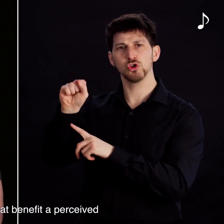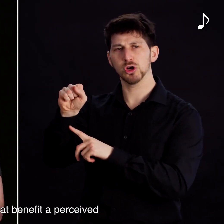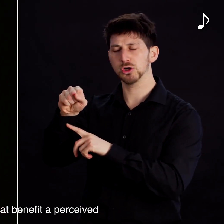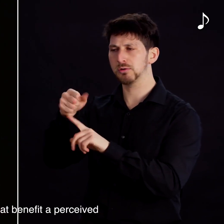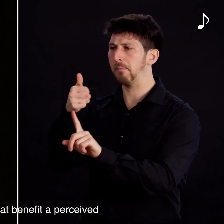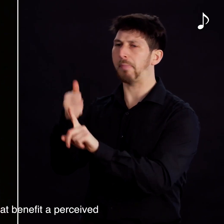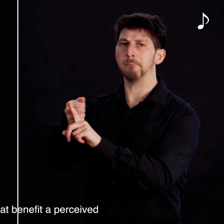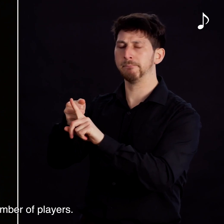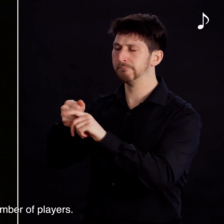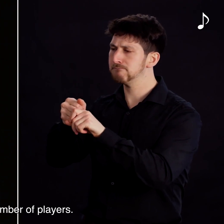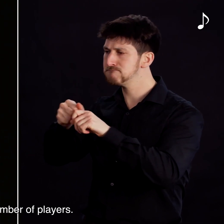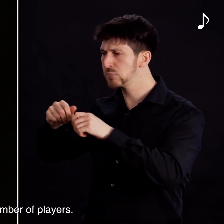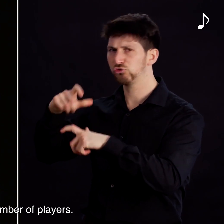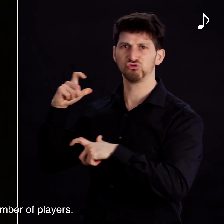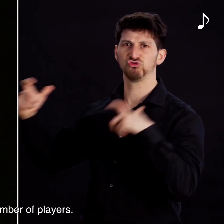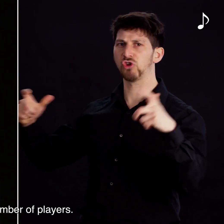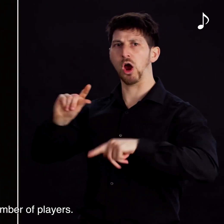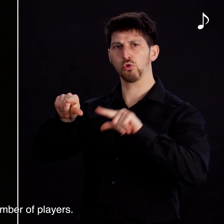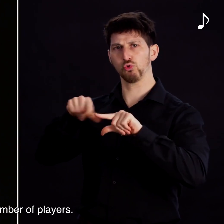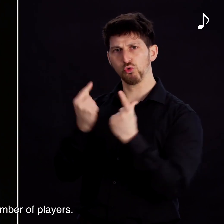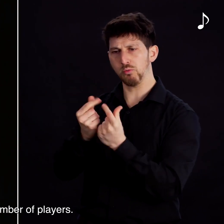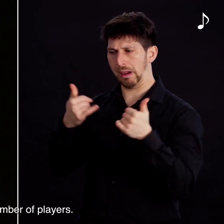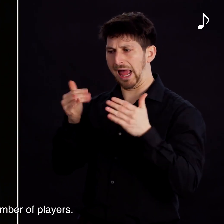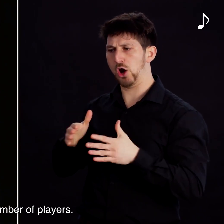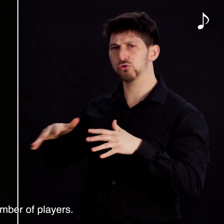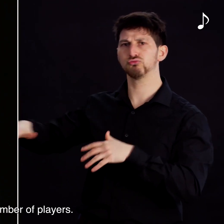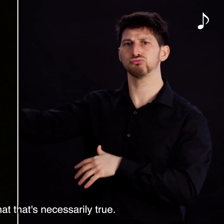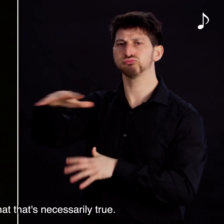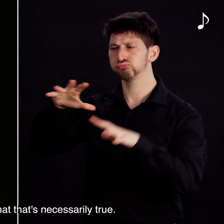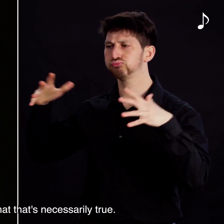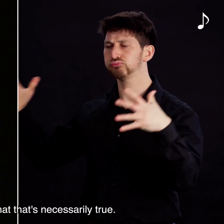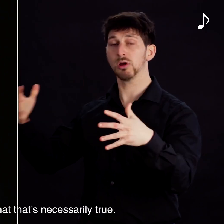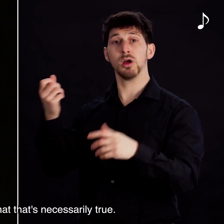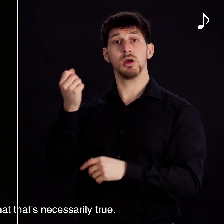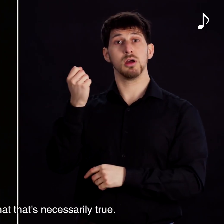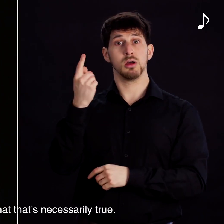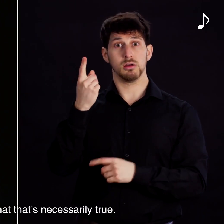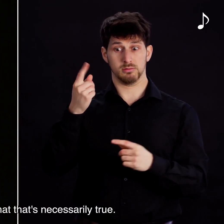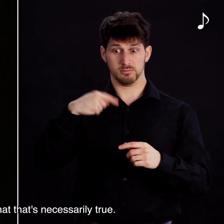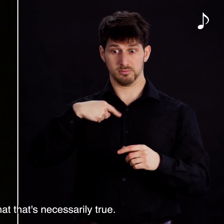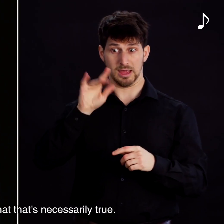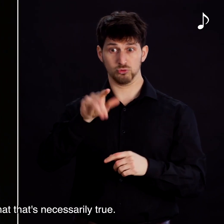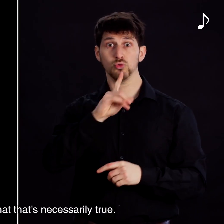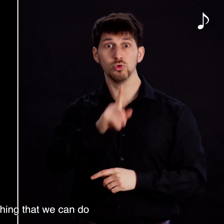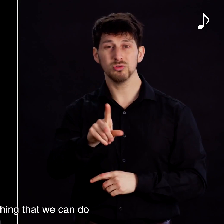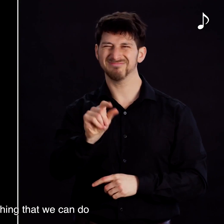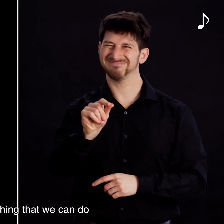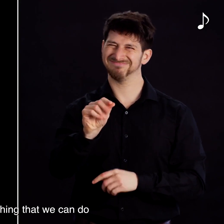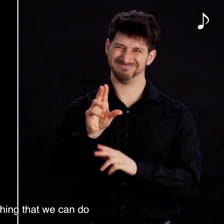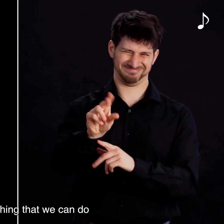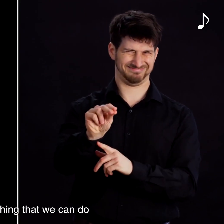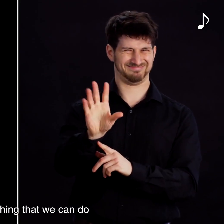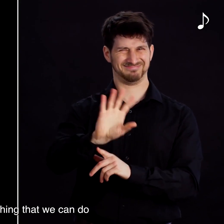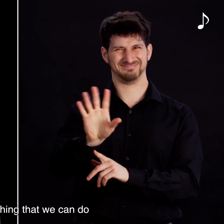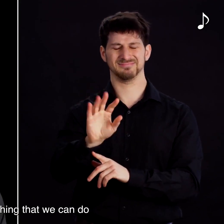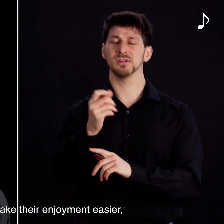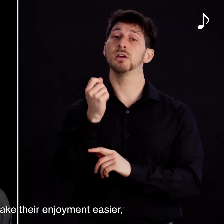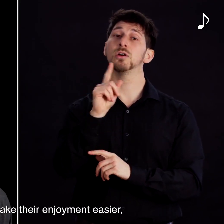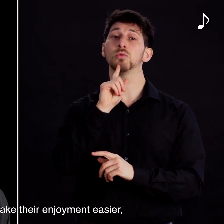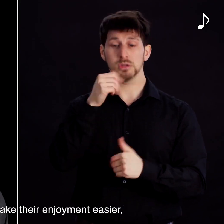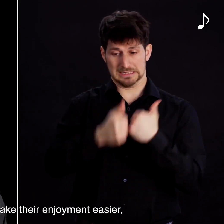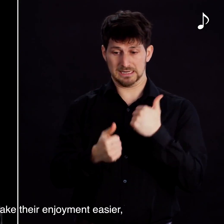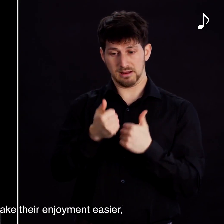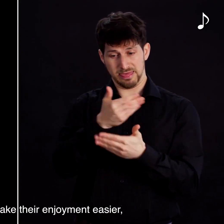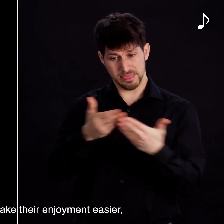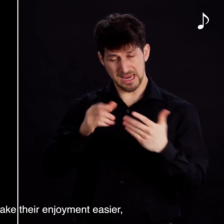a perceived large number of players but i don't think that's that's necessarily true every little thing that we can do